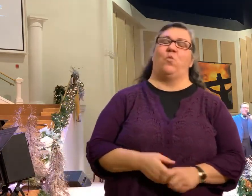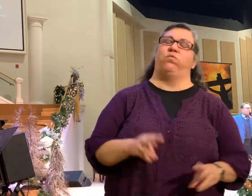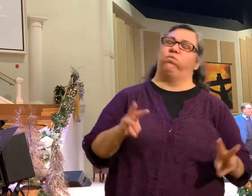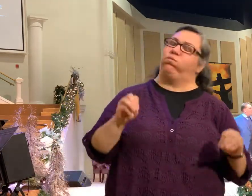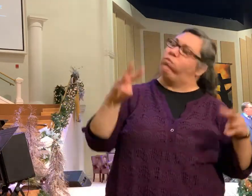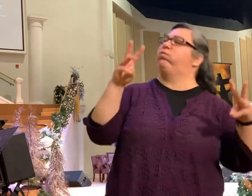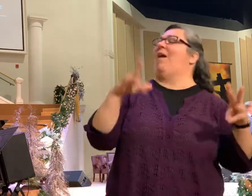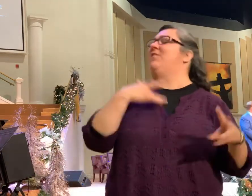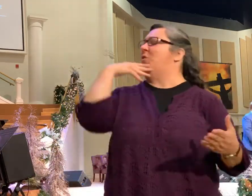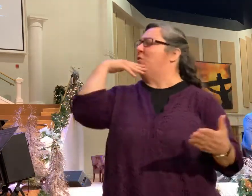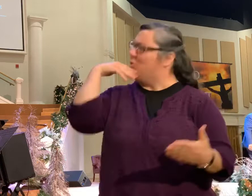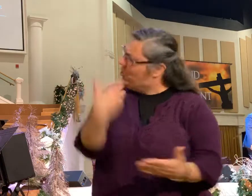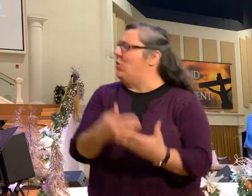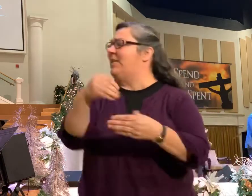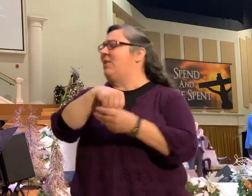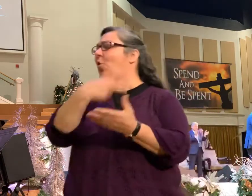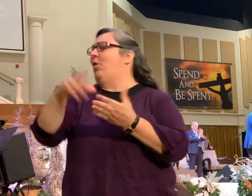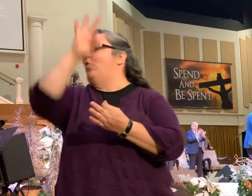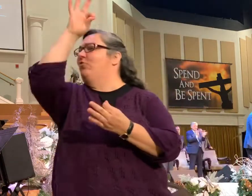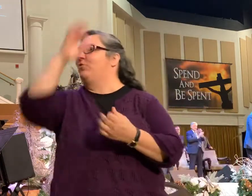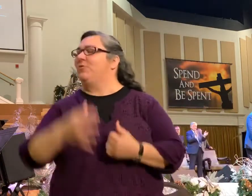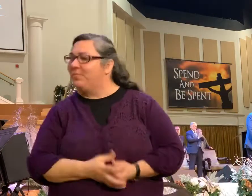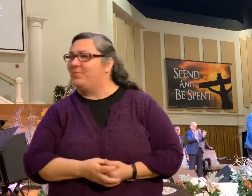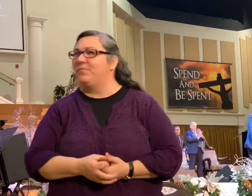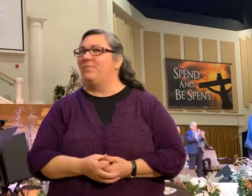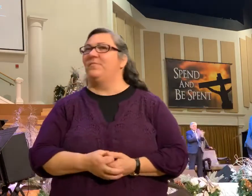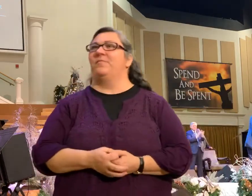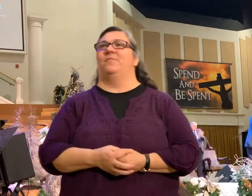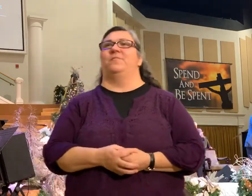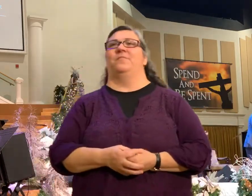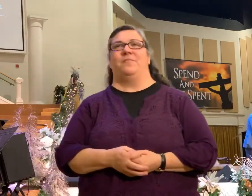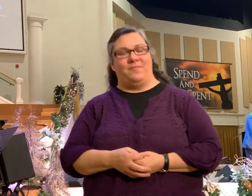Woo, I feel good in the Holy Ghost.